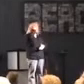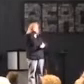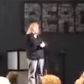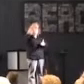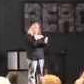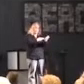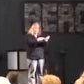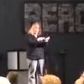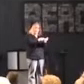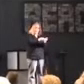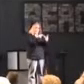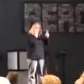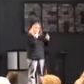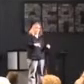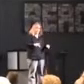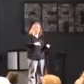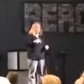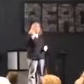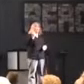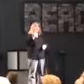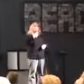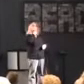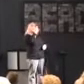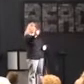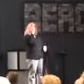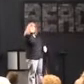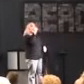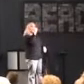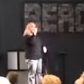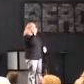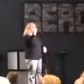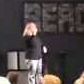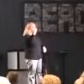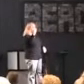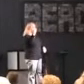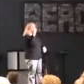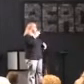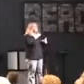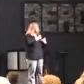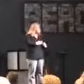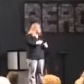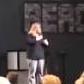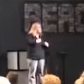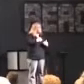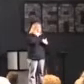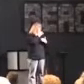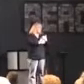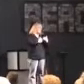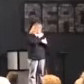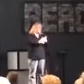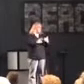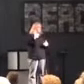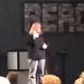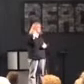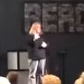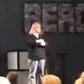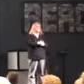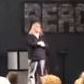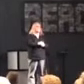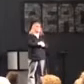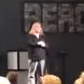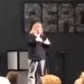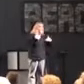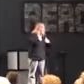honest. He was a man of his word. He was gentle, and he was kind. I never saw an